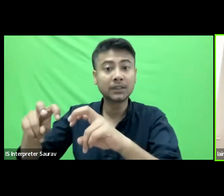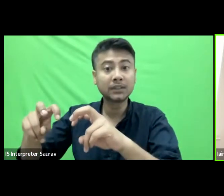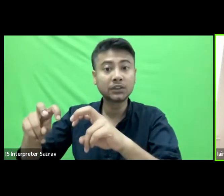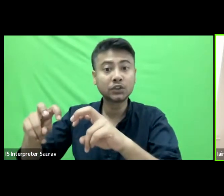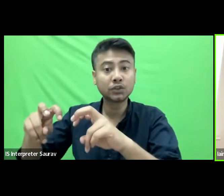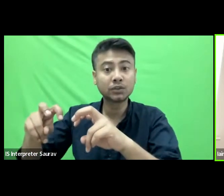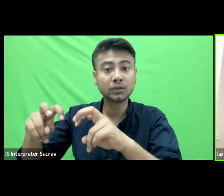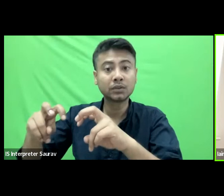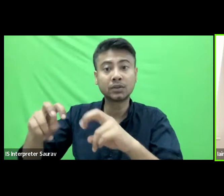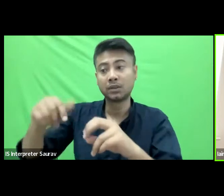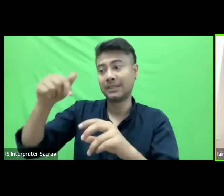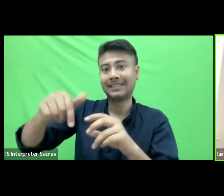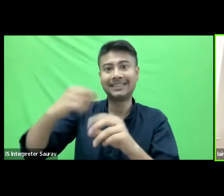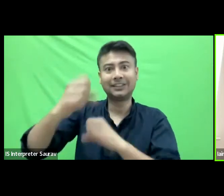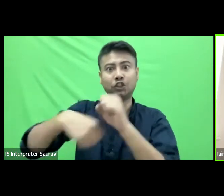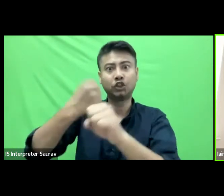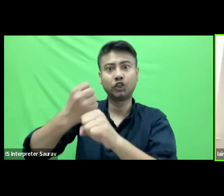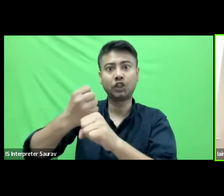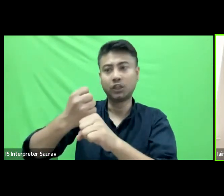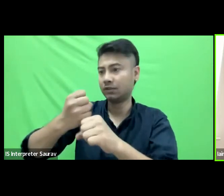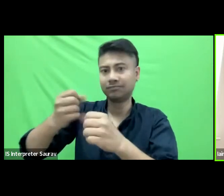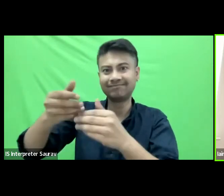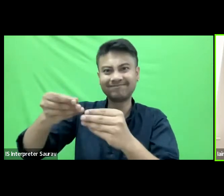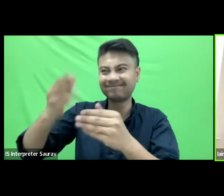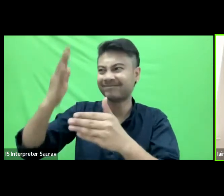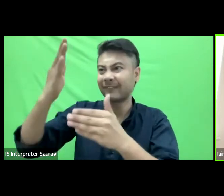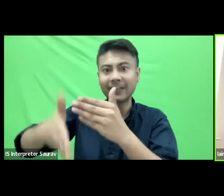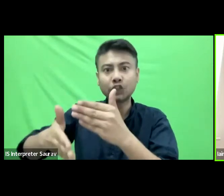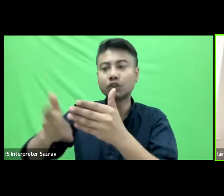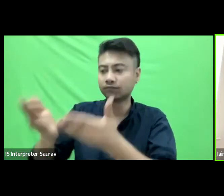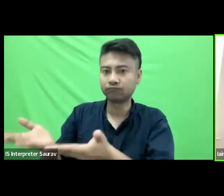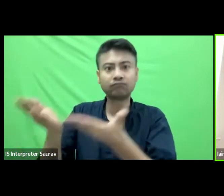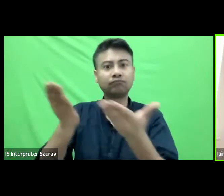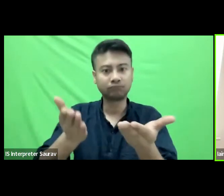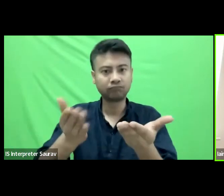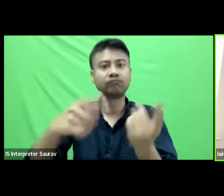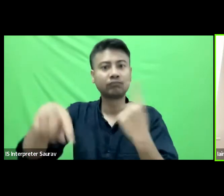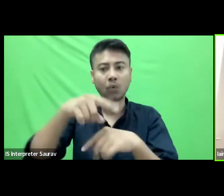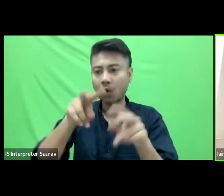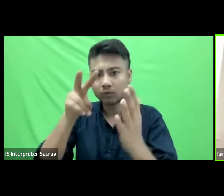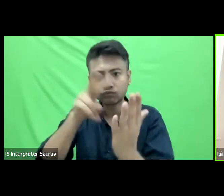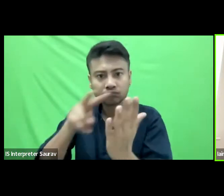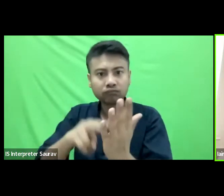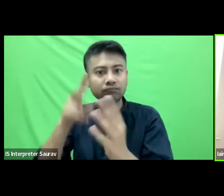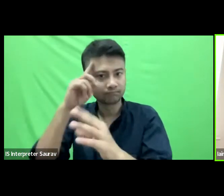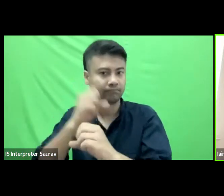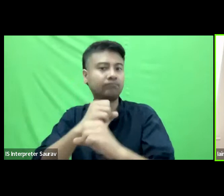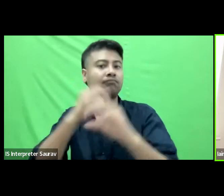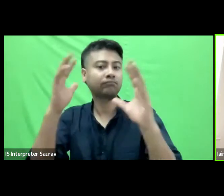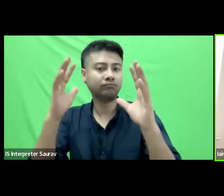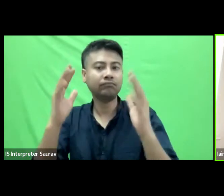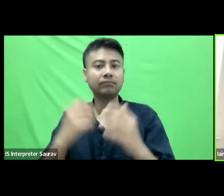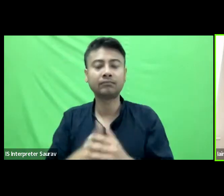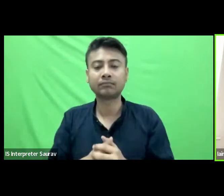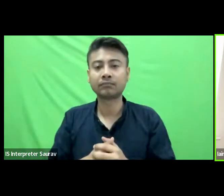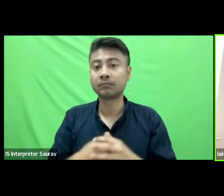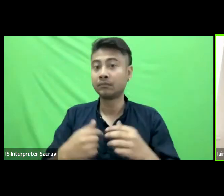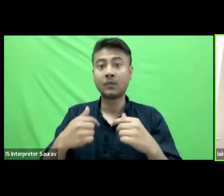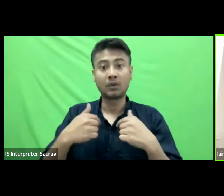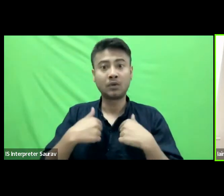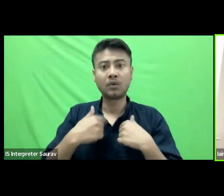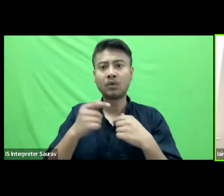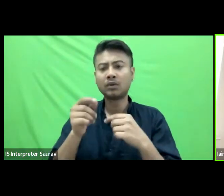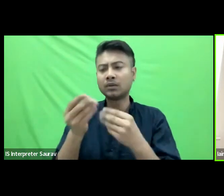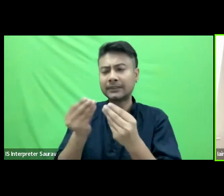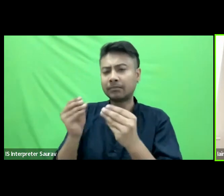the end of this year. But I thought I would start just by providing a couple of quick examples to demonstrate what I mean by that.